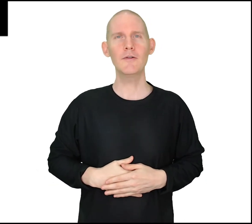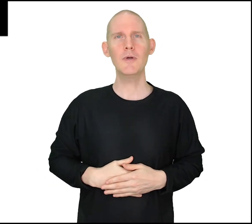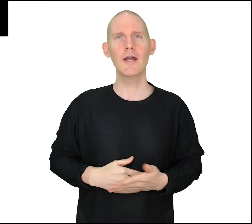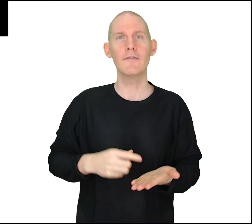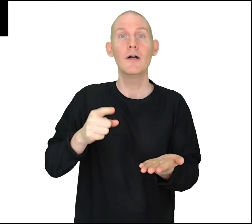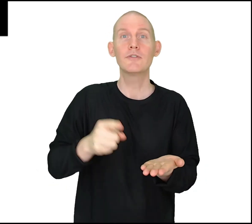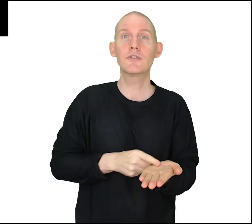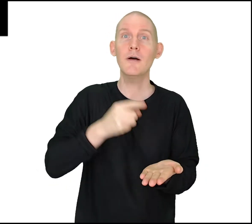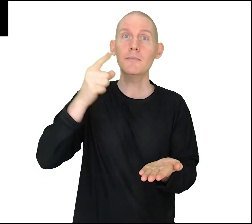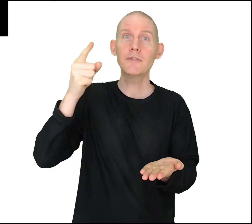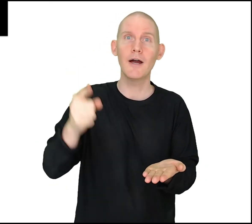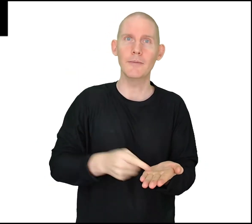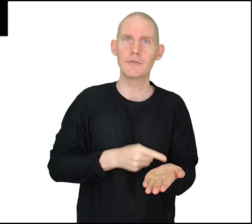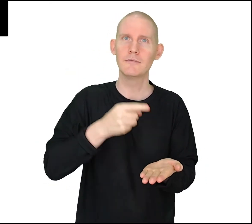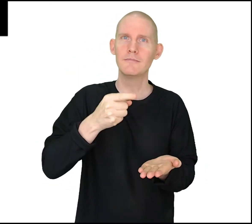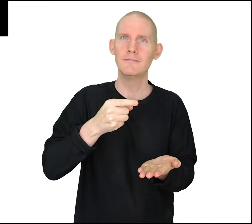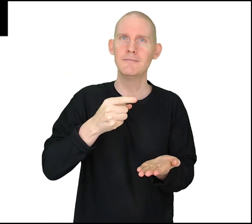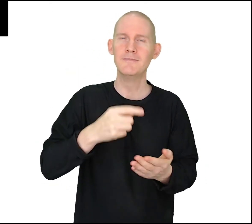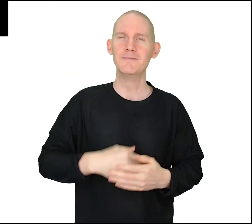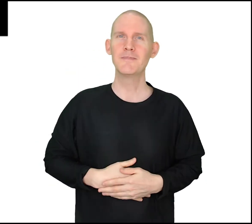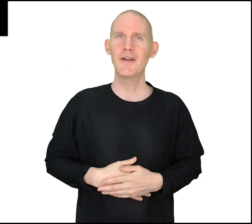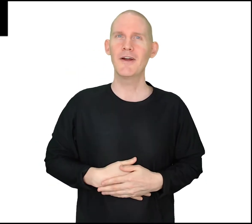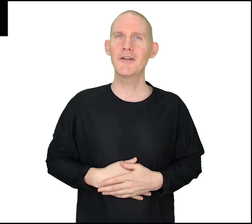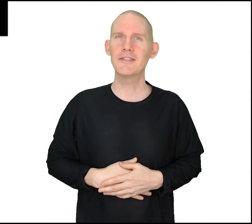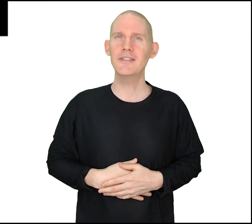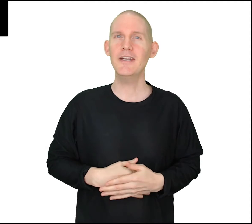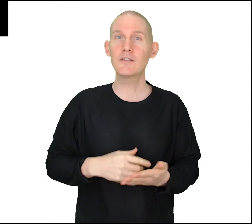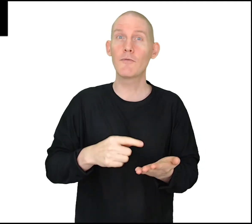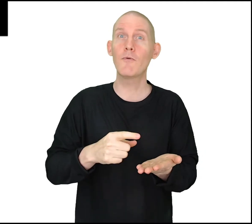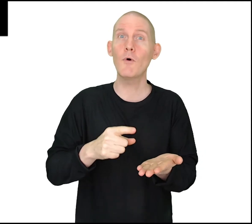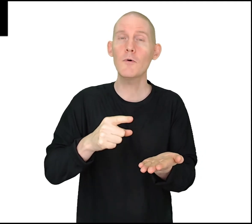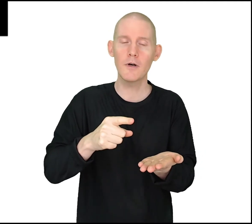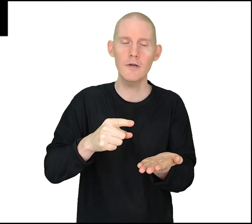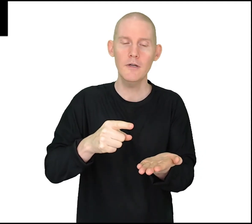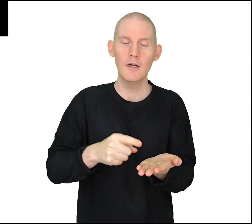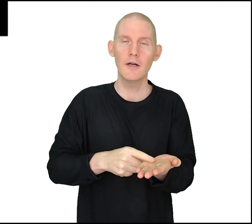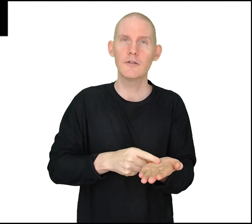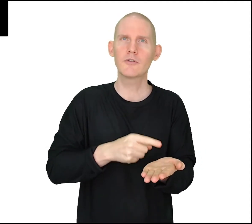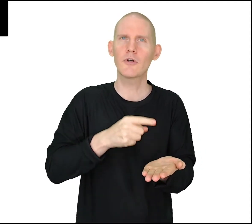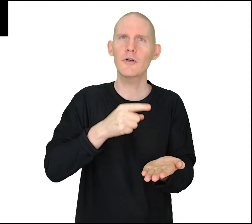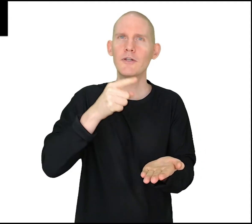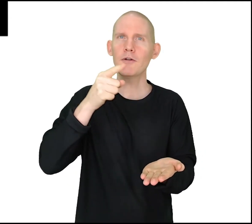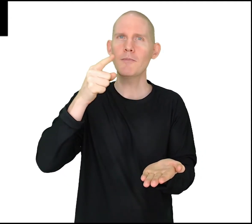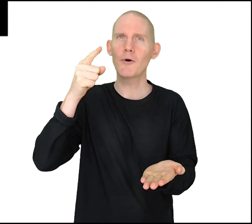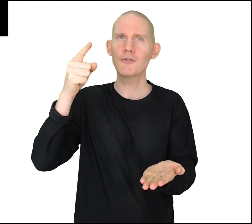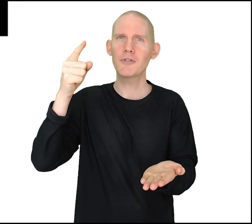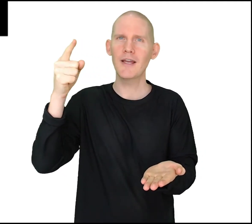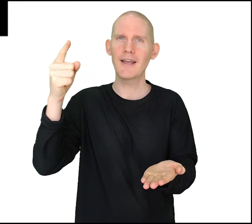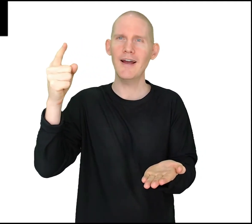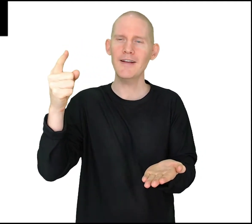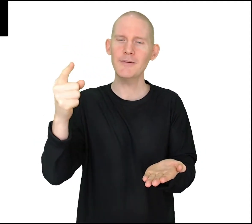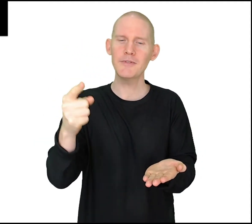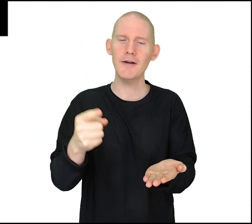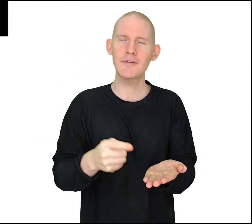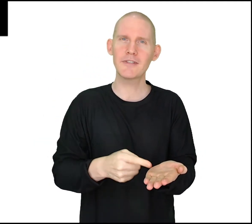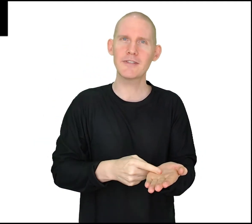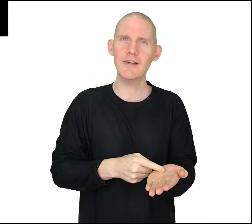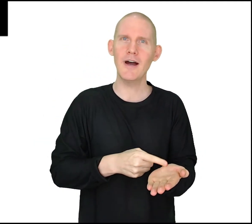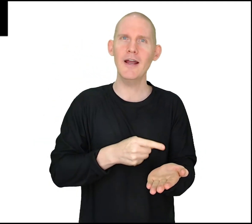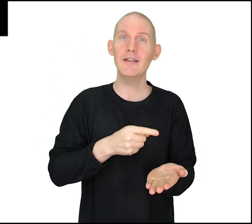have sometimes. Now you're going to see it's a forward circular motion that kind of comes off to the side and then